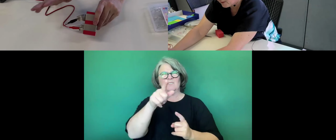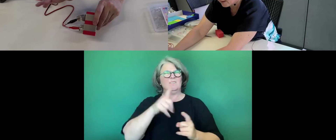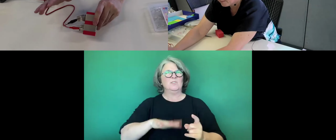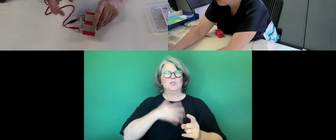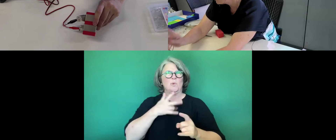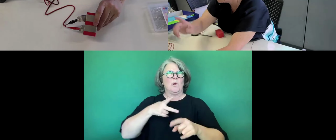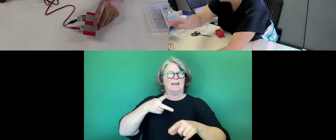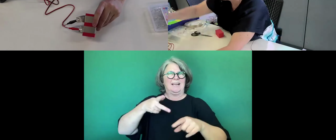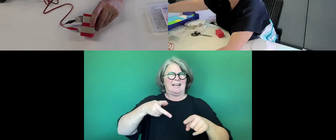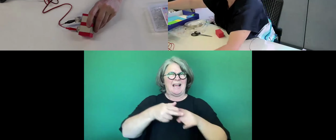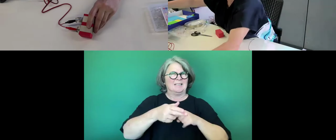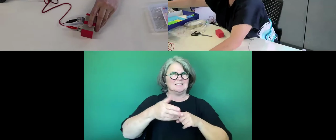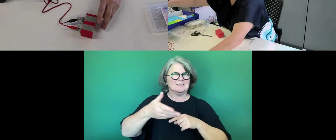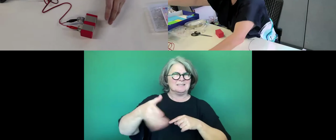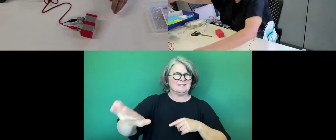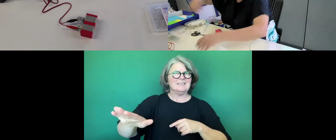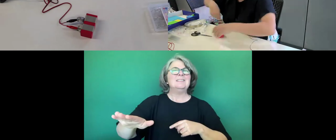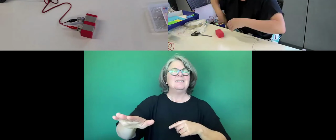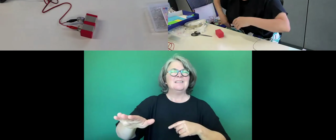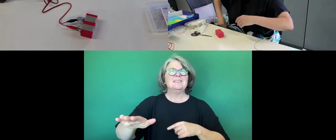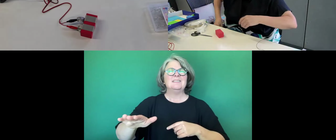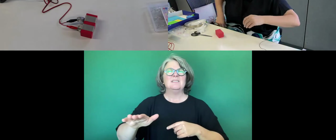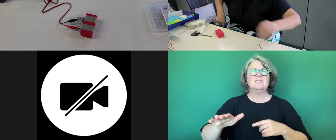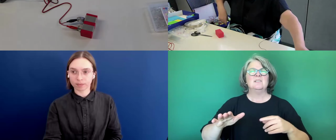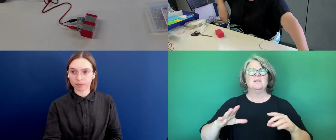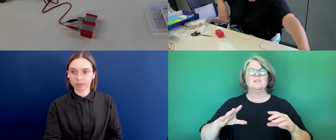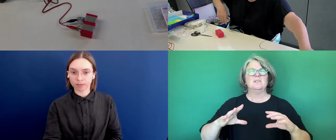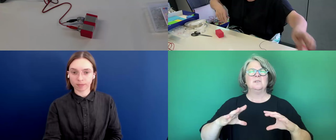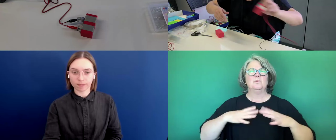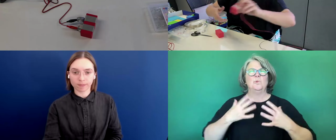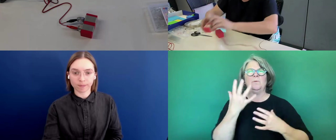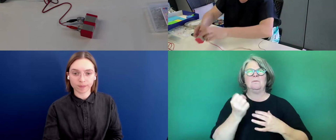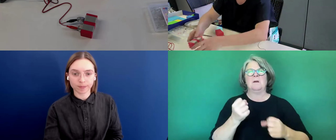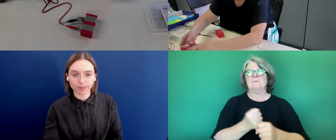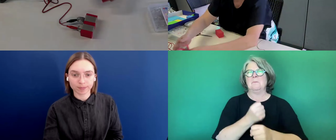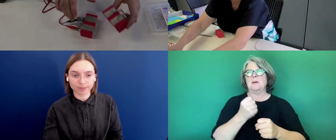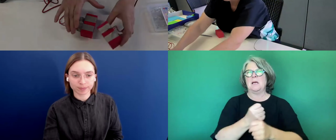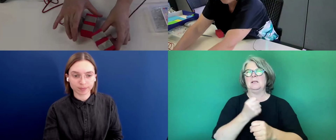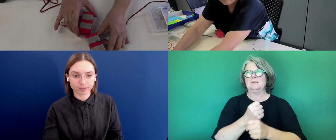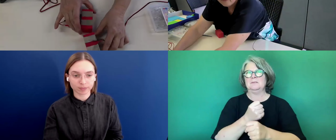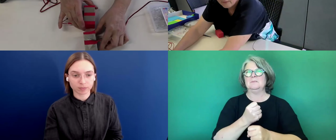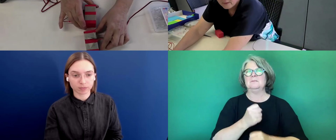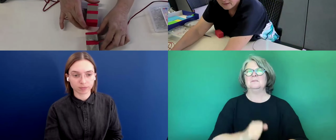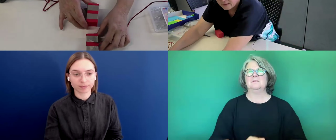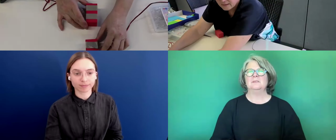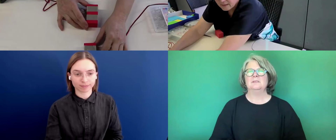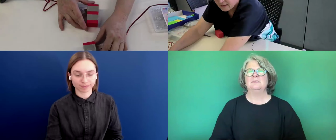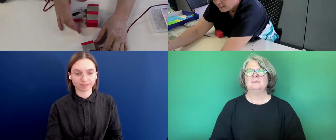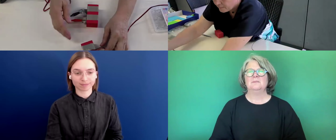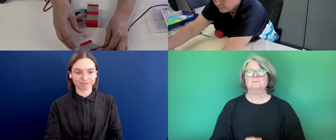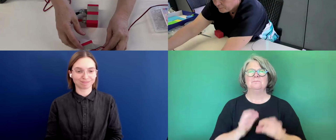I prefer to do it like we had with the other one that I was using previously, where we don't have,